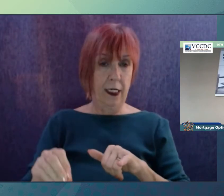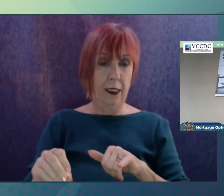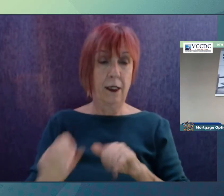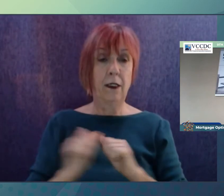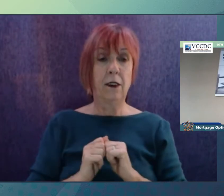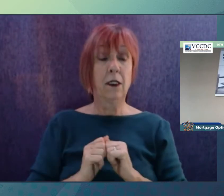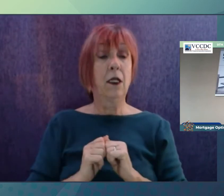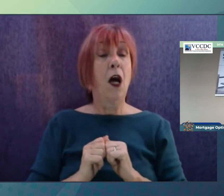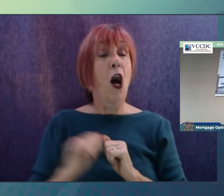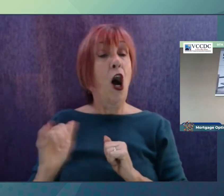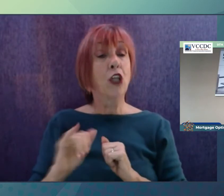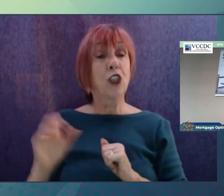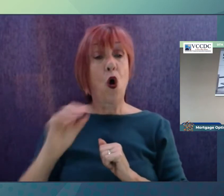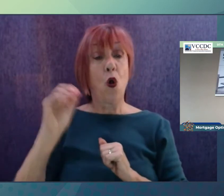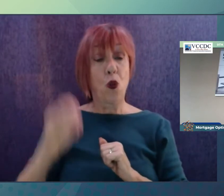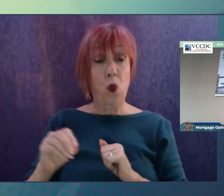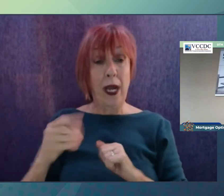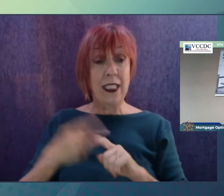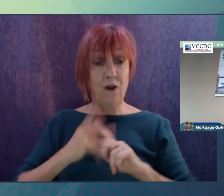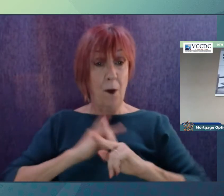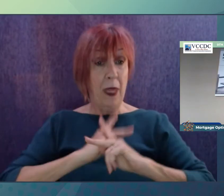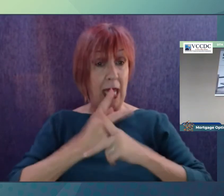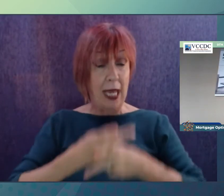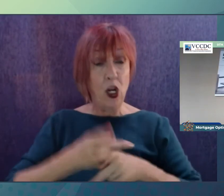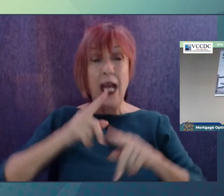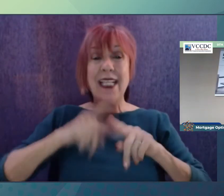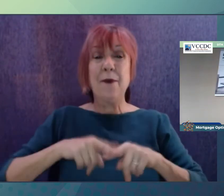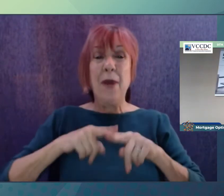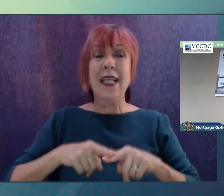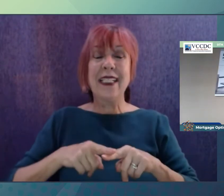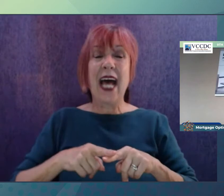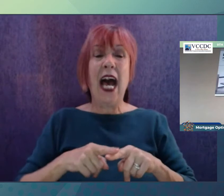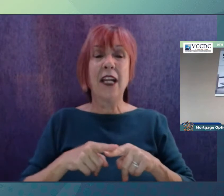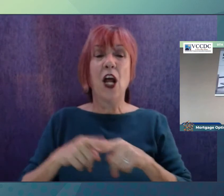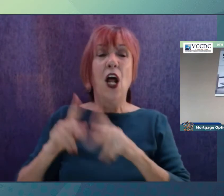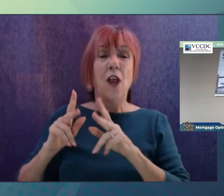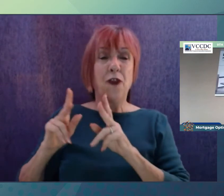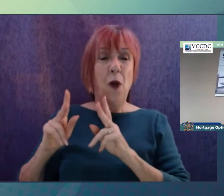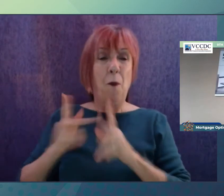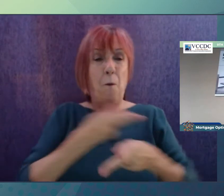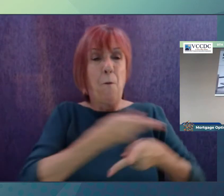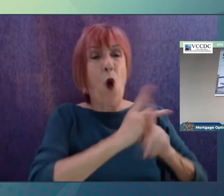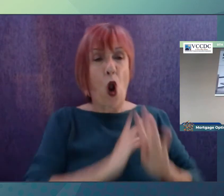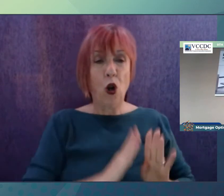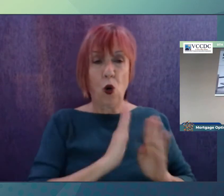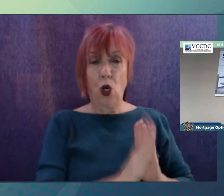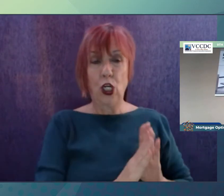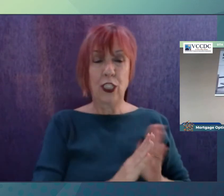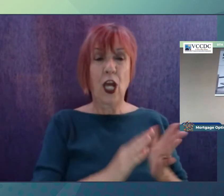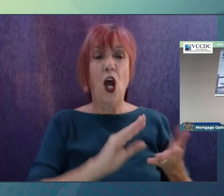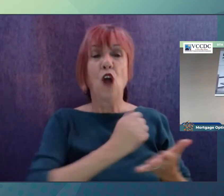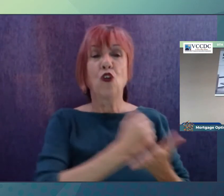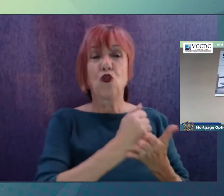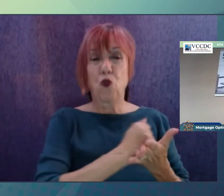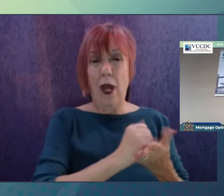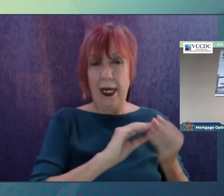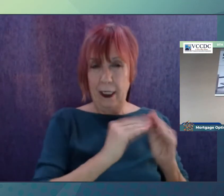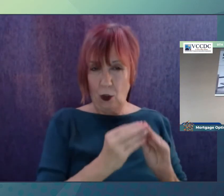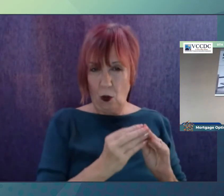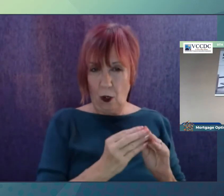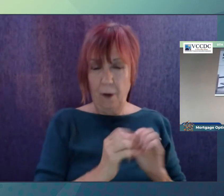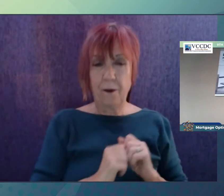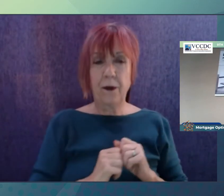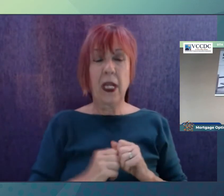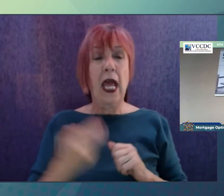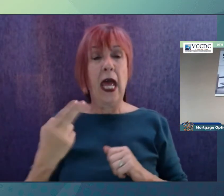the rates offered by the lender depends on the credit worthiness and the amount you're borrowing. HELOC terms have two parts.